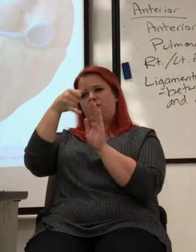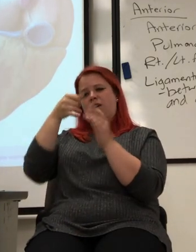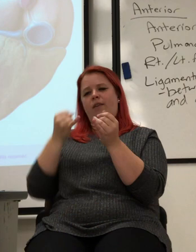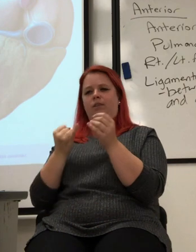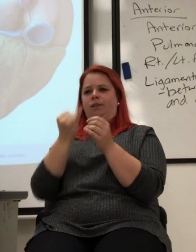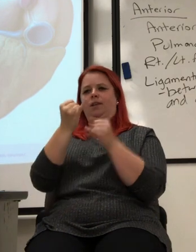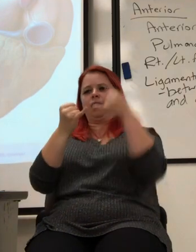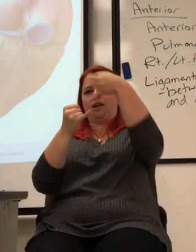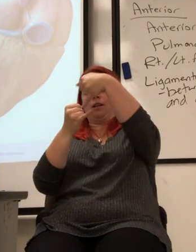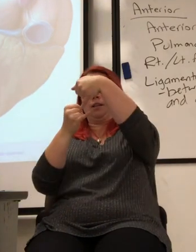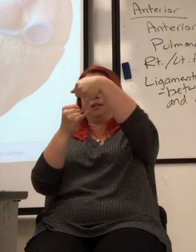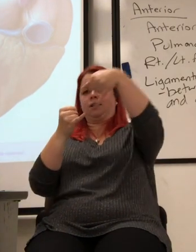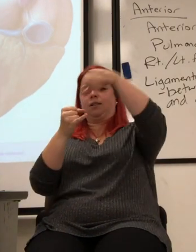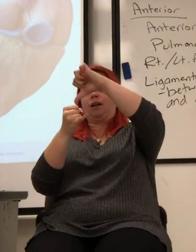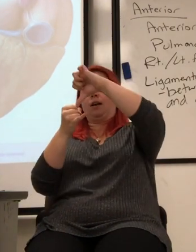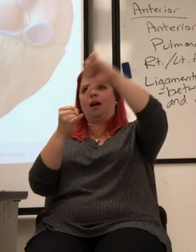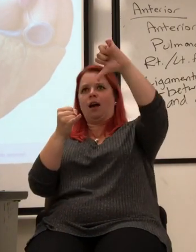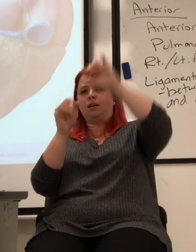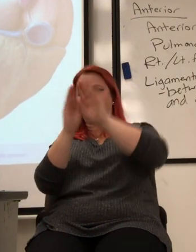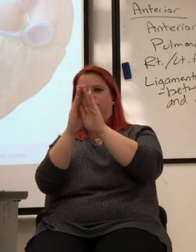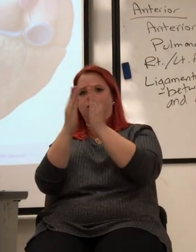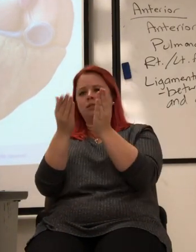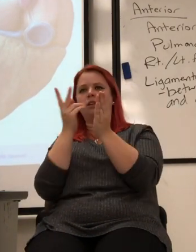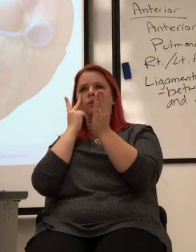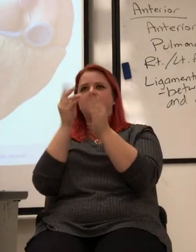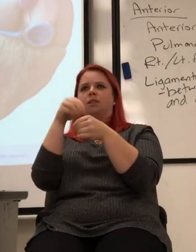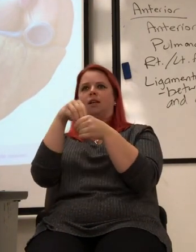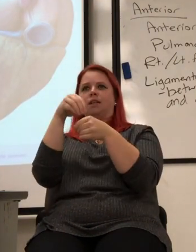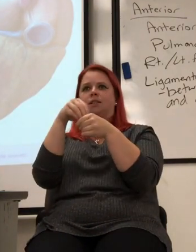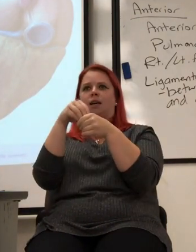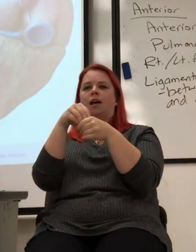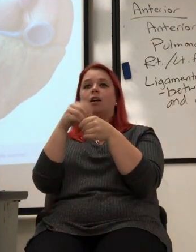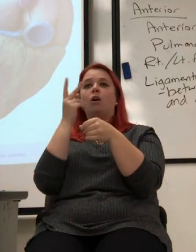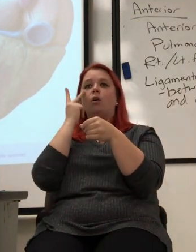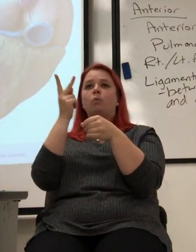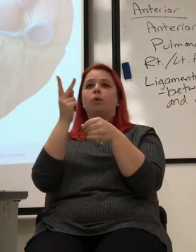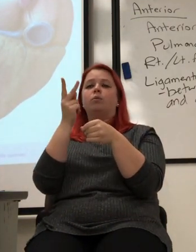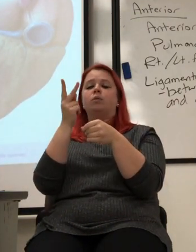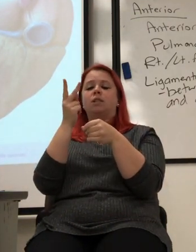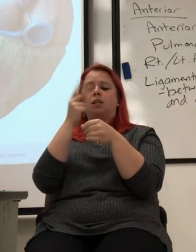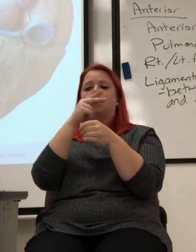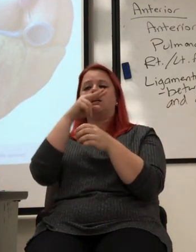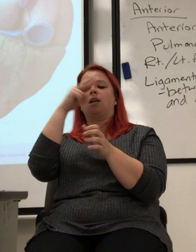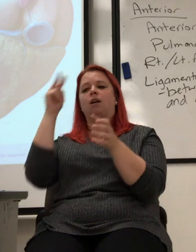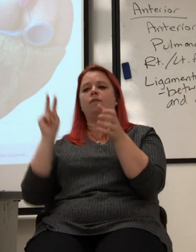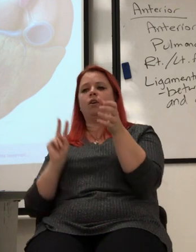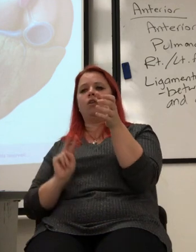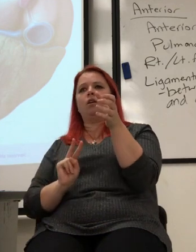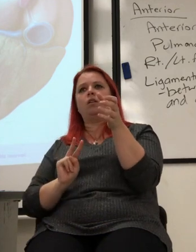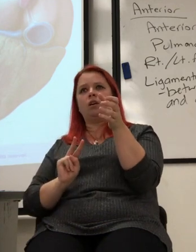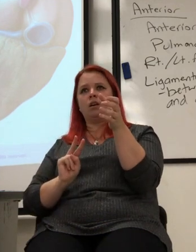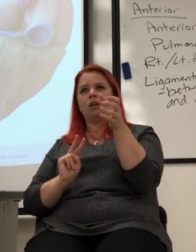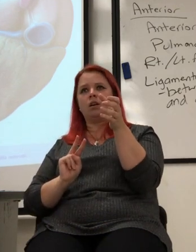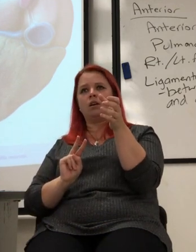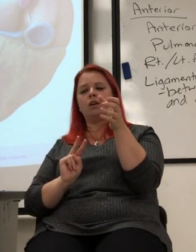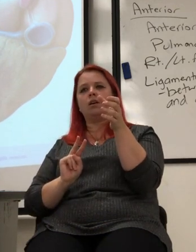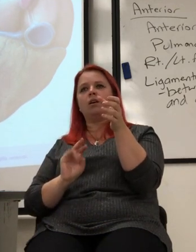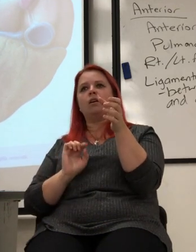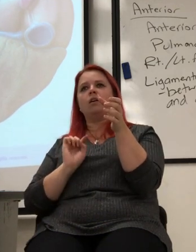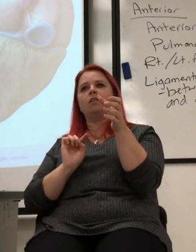in there to visualize the inside. What you see posteriorly, inferiorly right here, is a